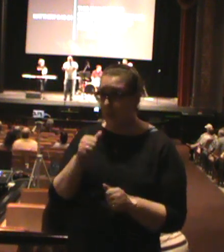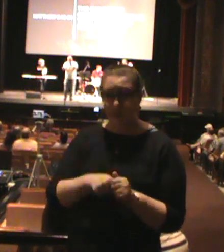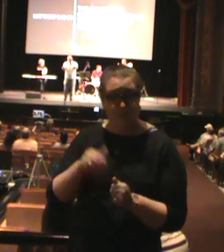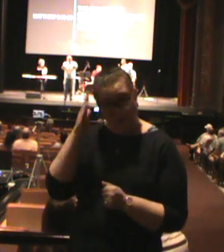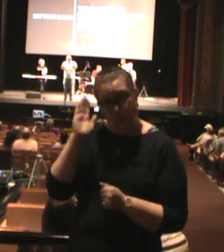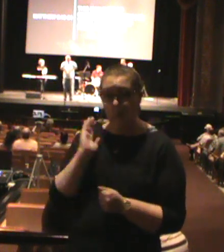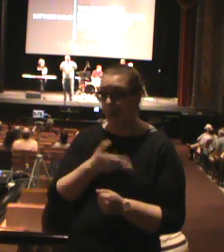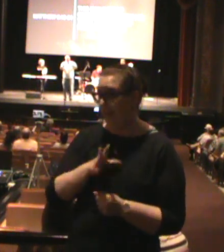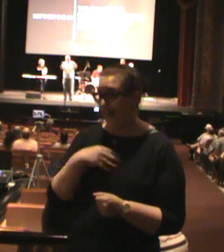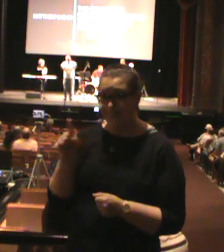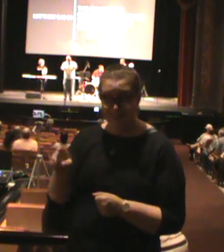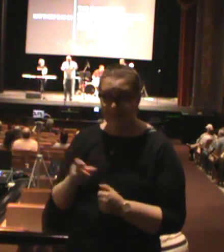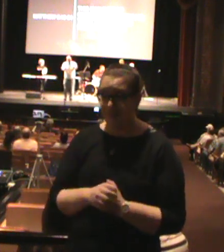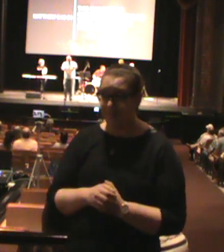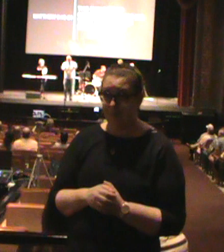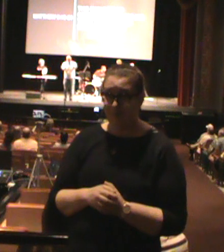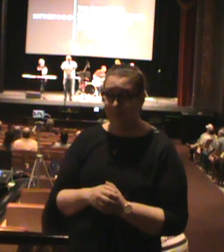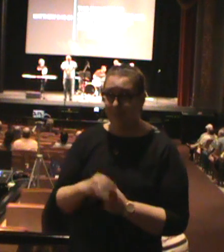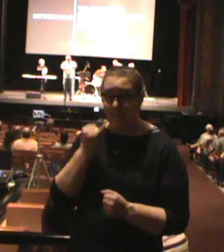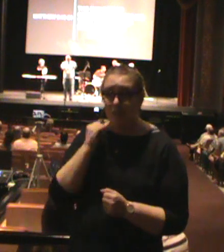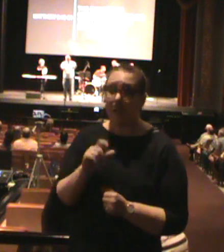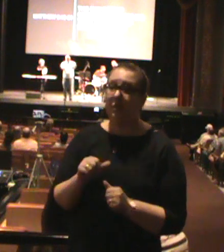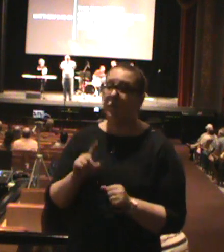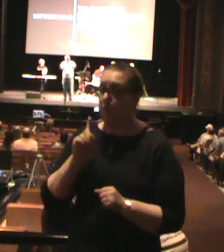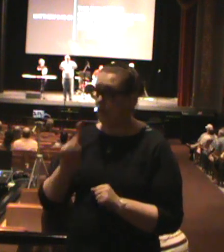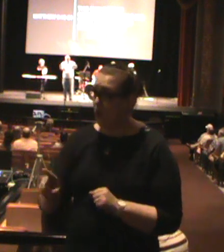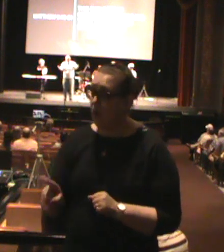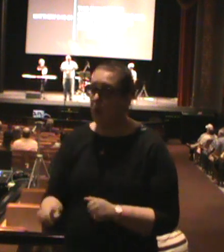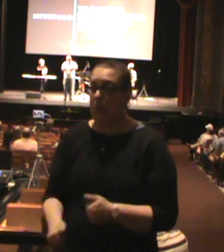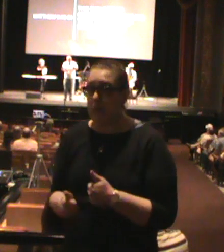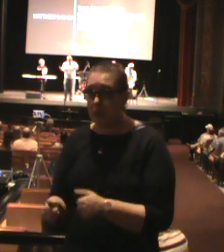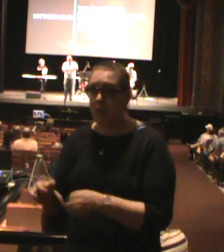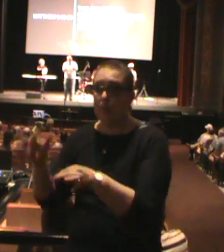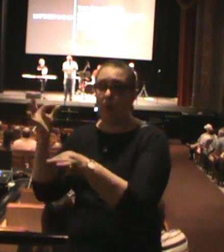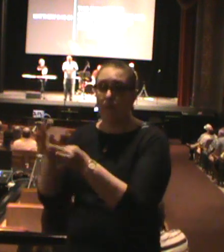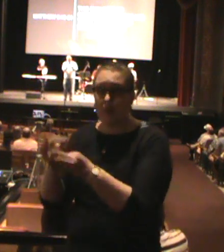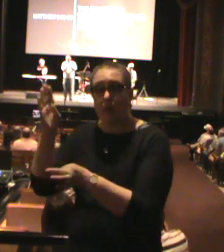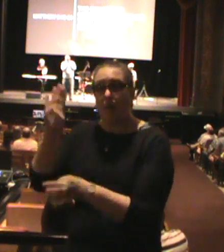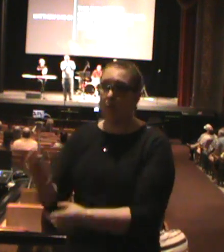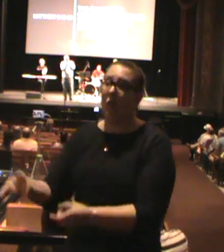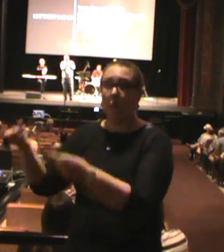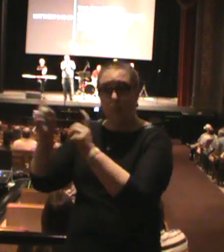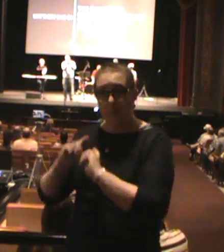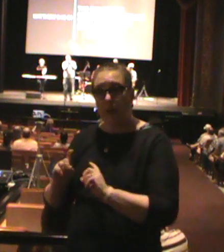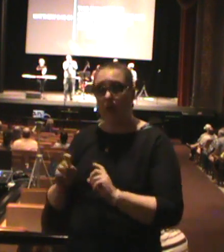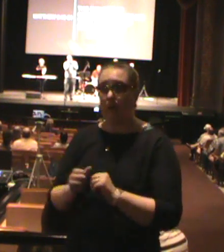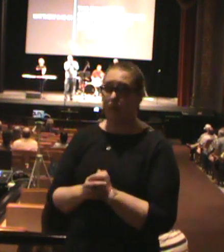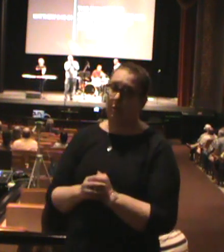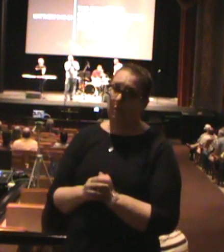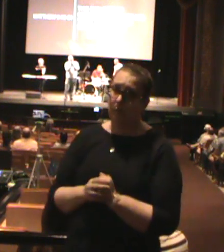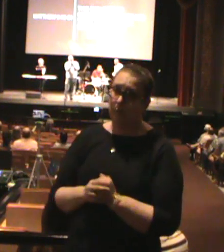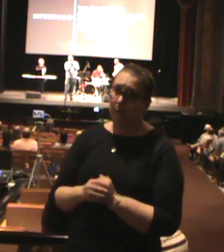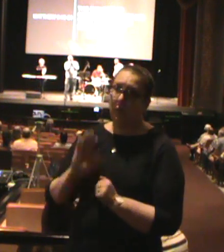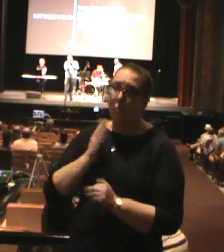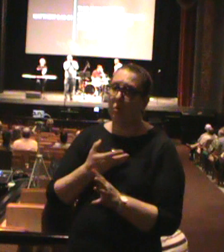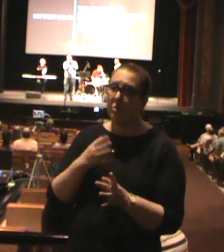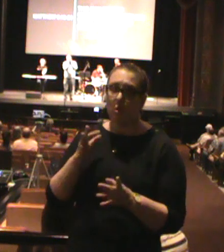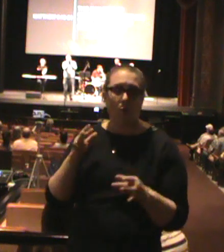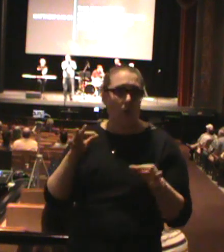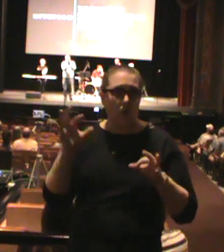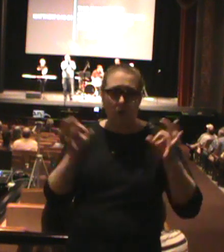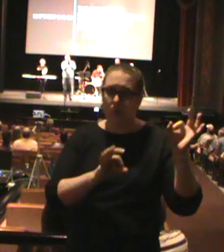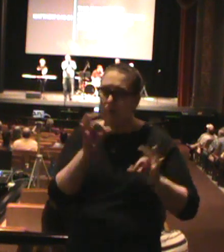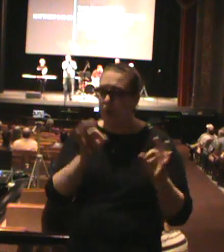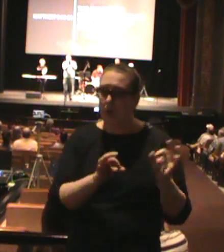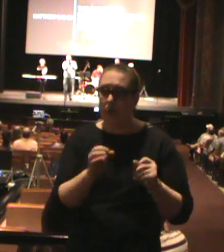faith, God provides, church. God provides every single step. See, we're so caught up